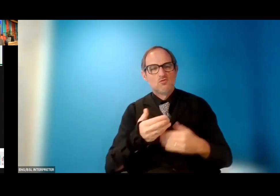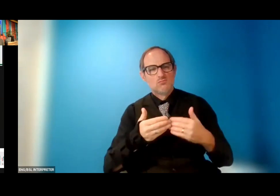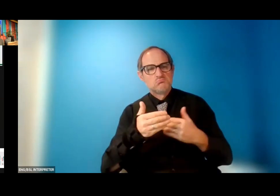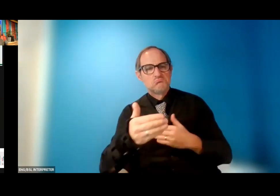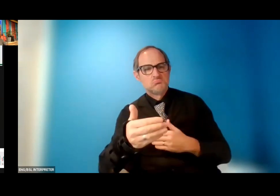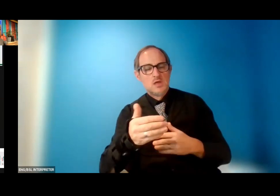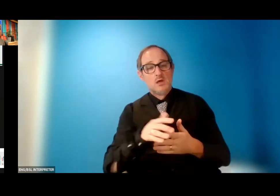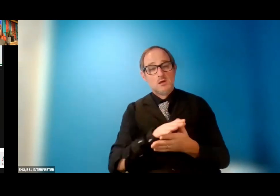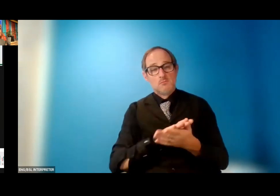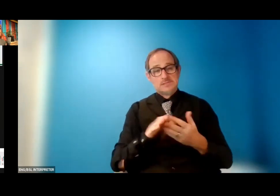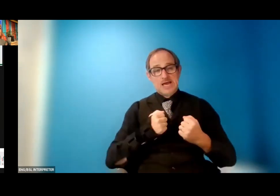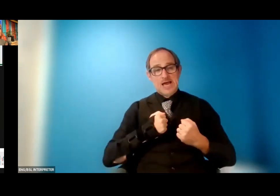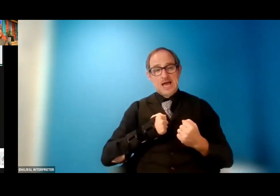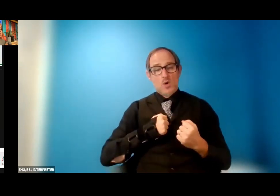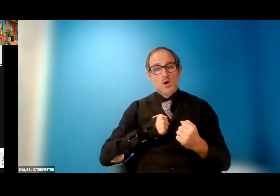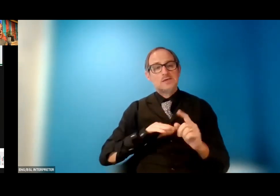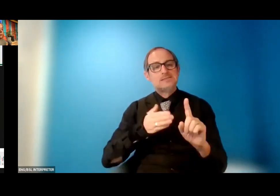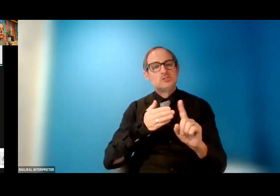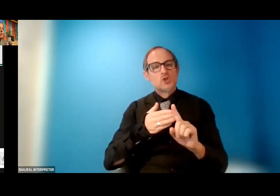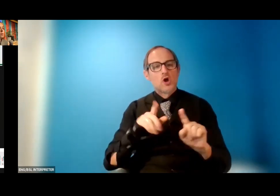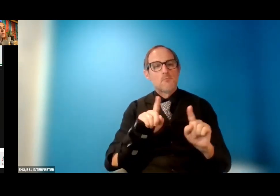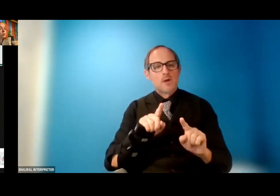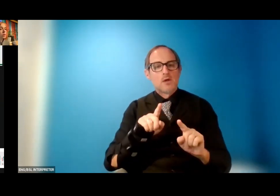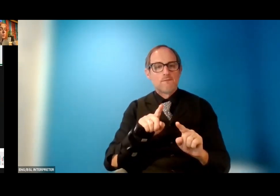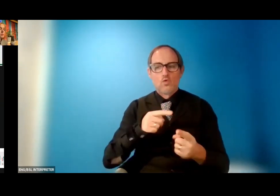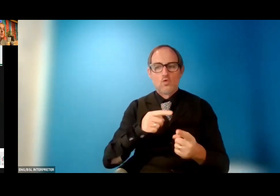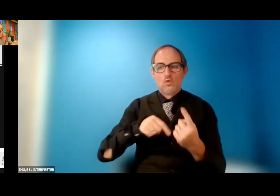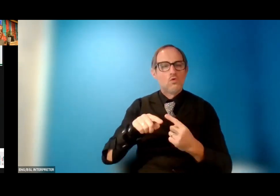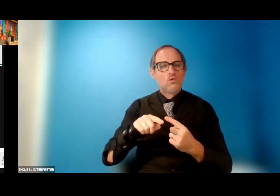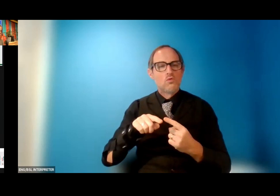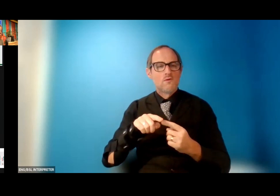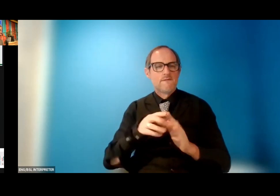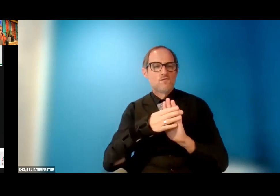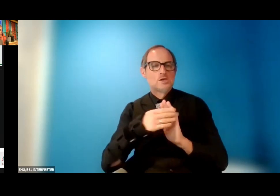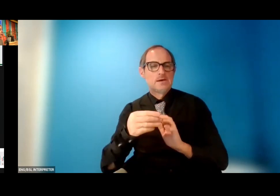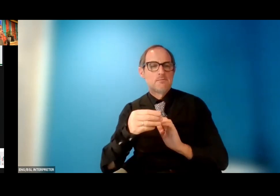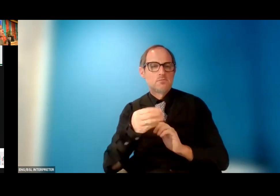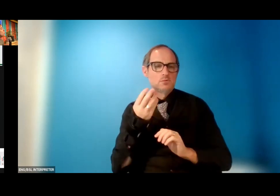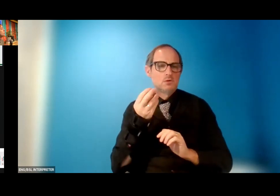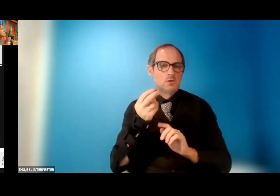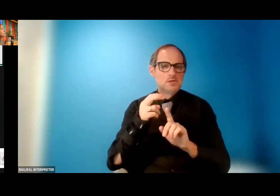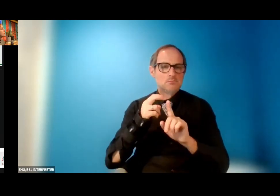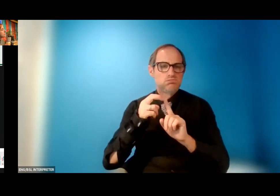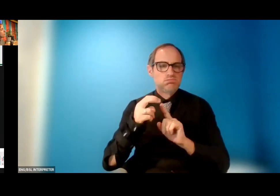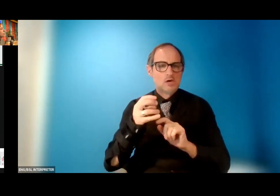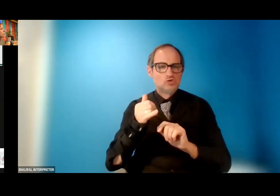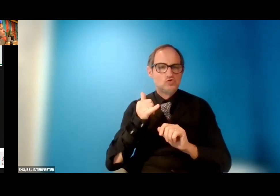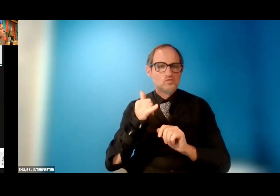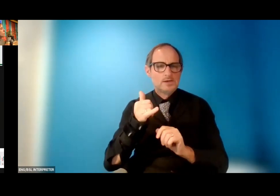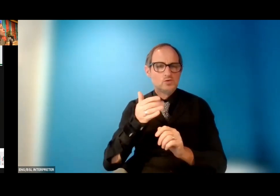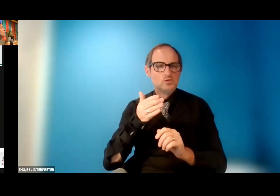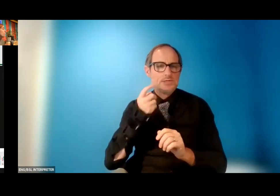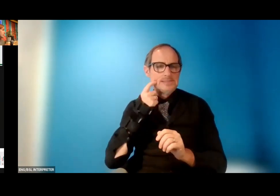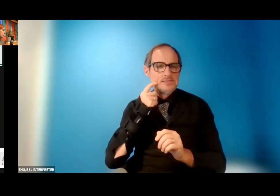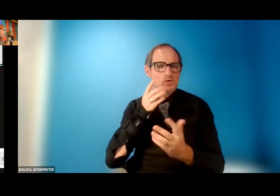this example, this target is the area is accessible by everyone by public transport in a safe and accessible way. And what is the best